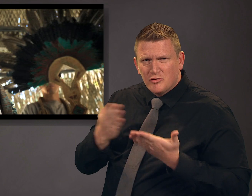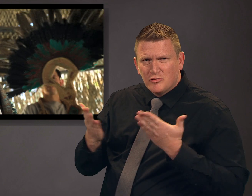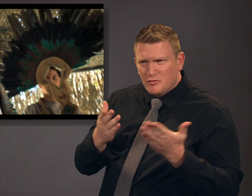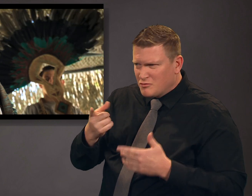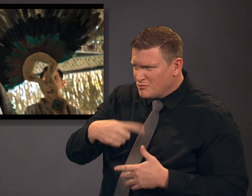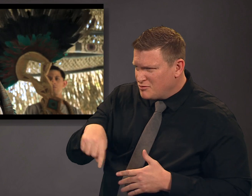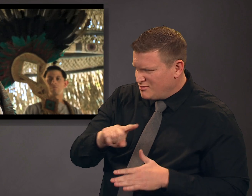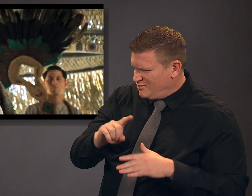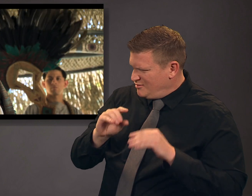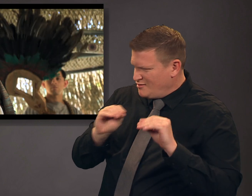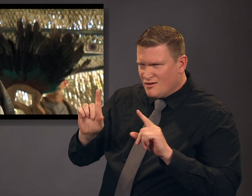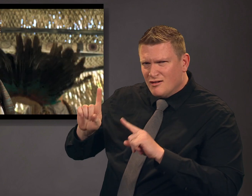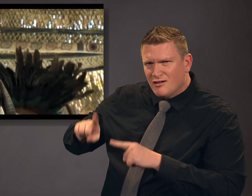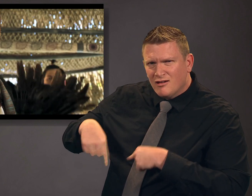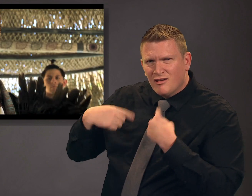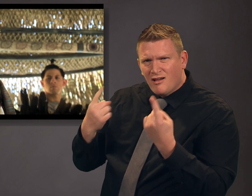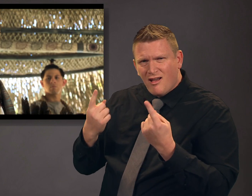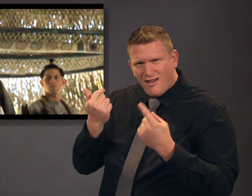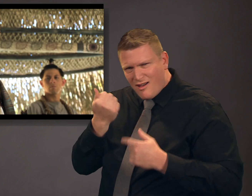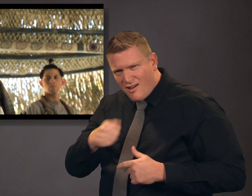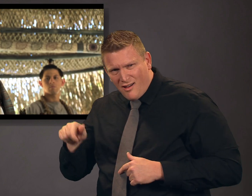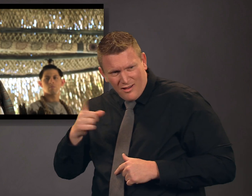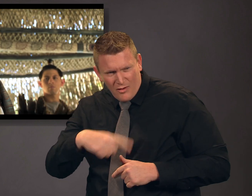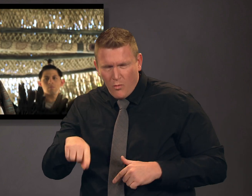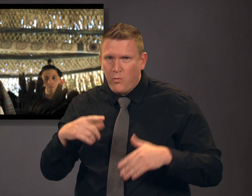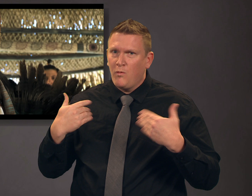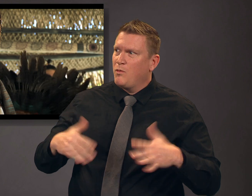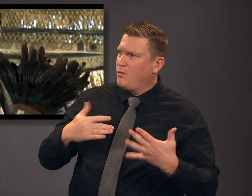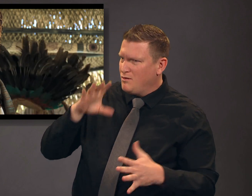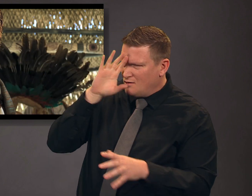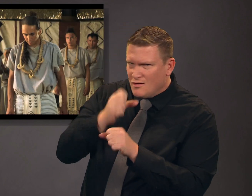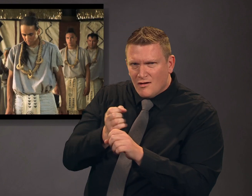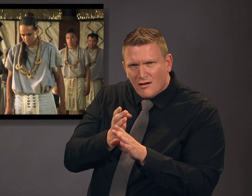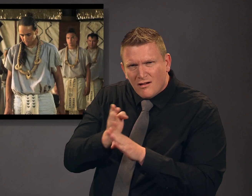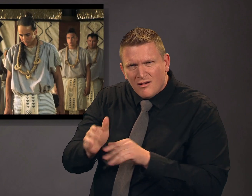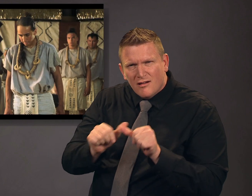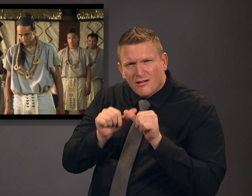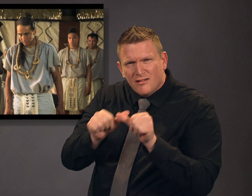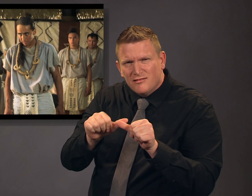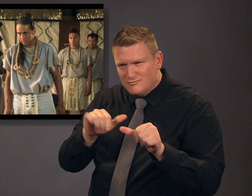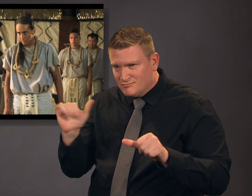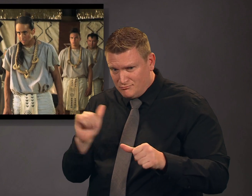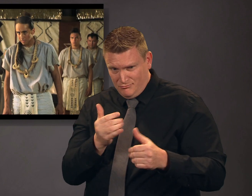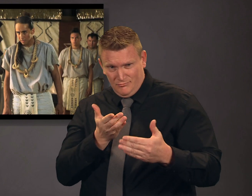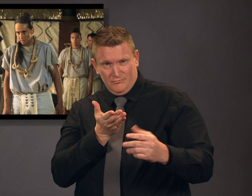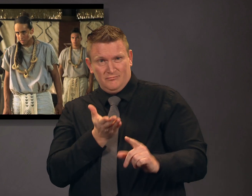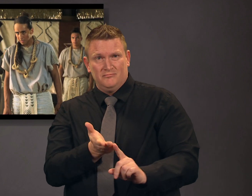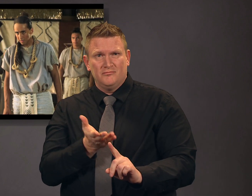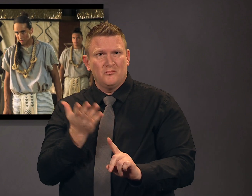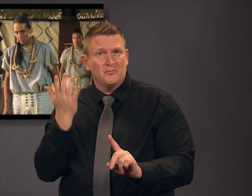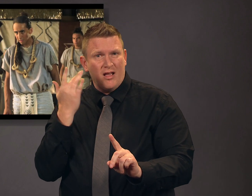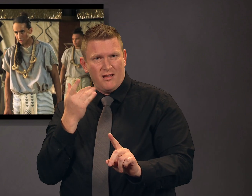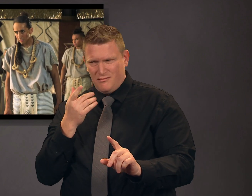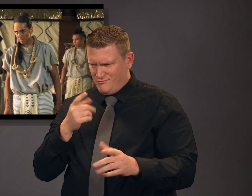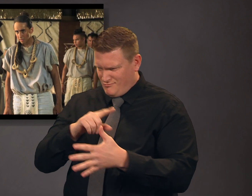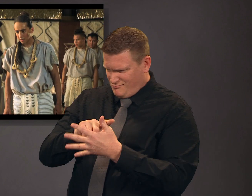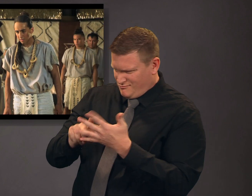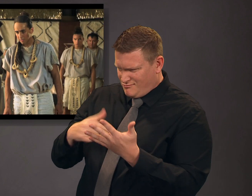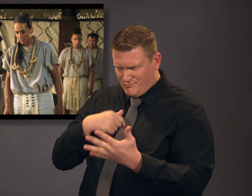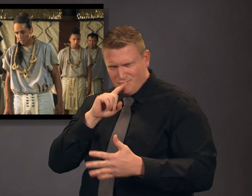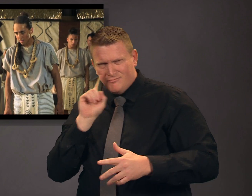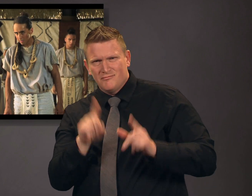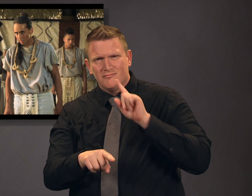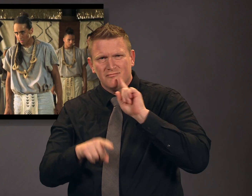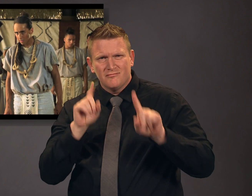Surely there has not been any servant among all my servants that has been so faithful as this man. For even he doth remember all my commandments to